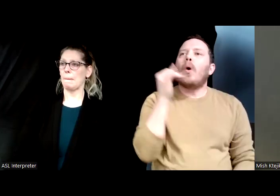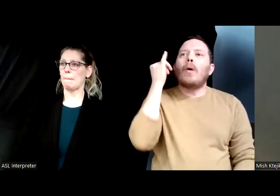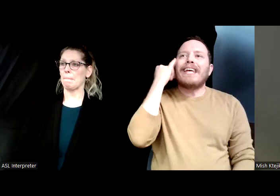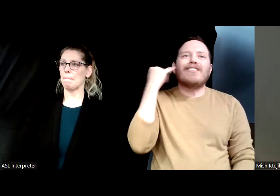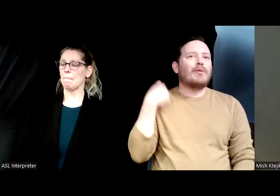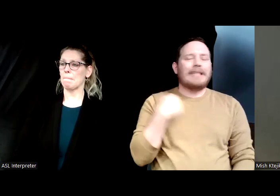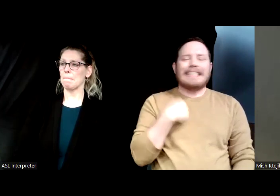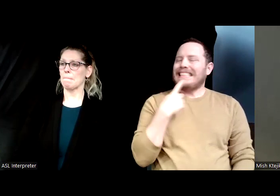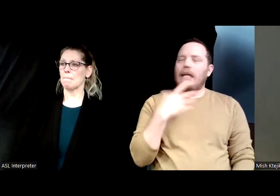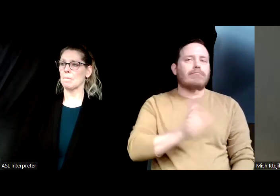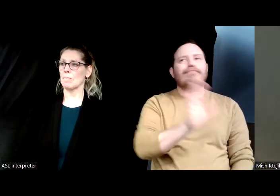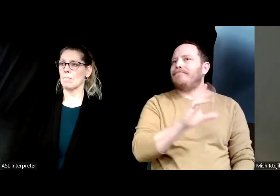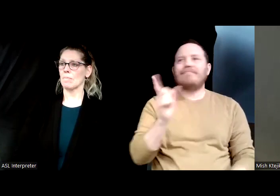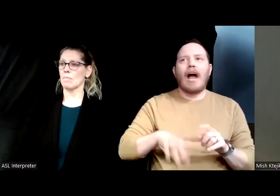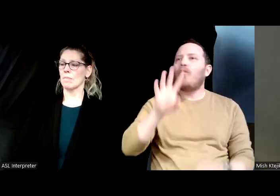the way in education.